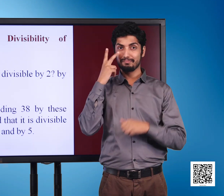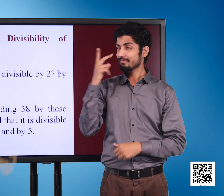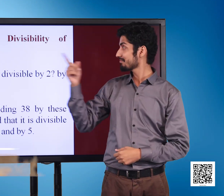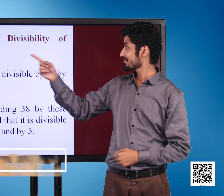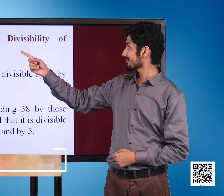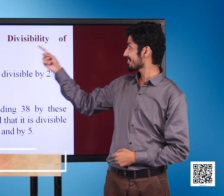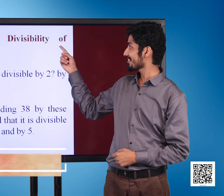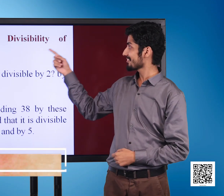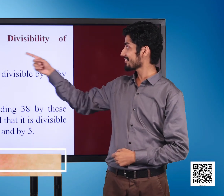3.4